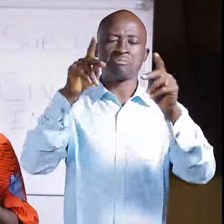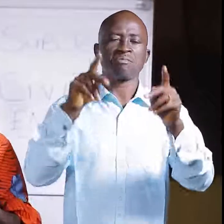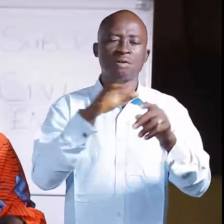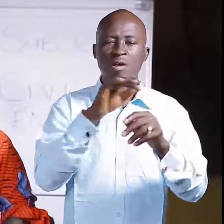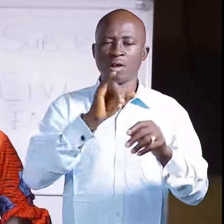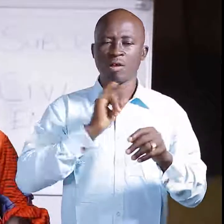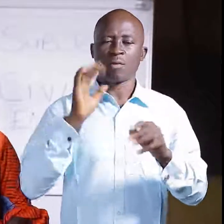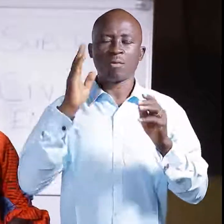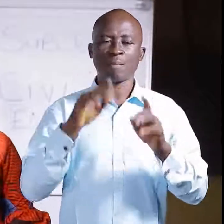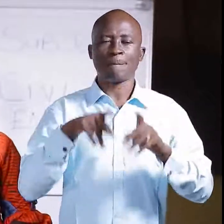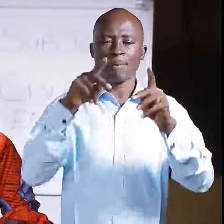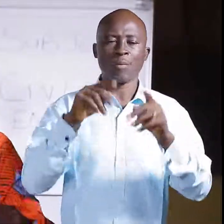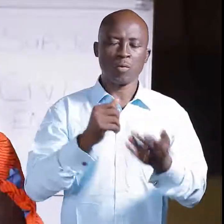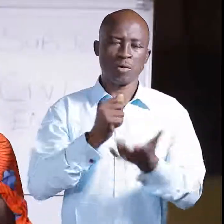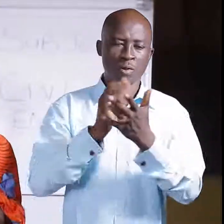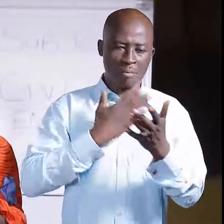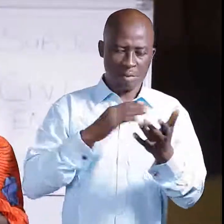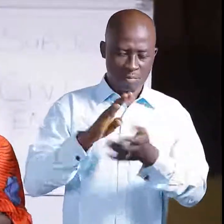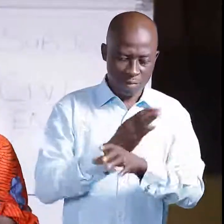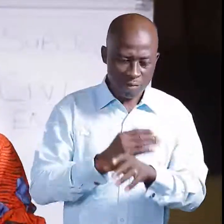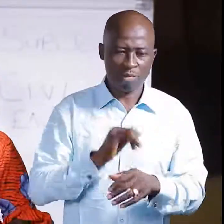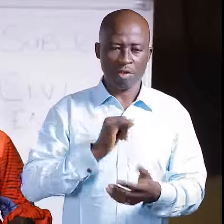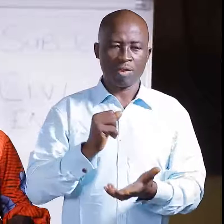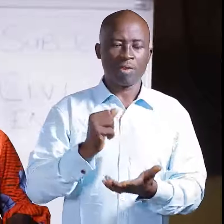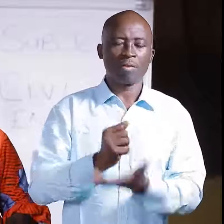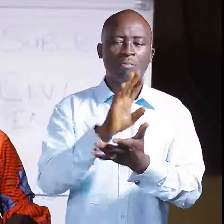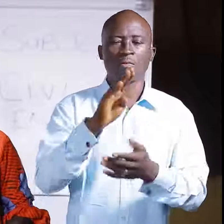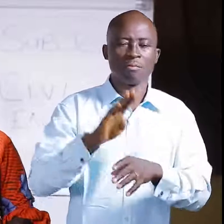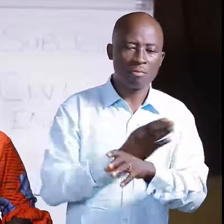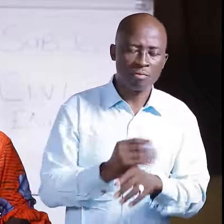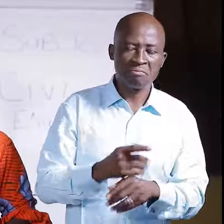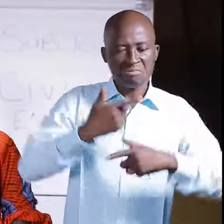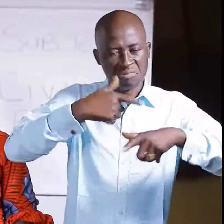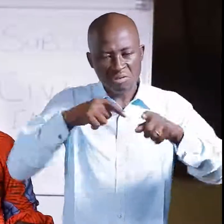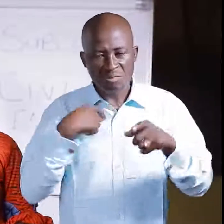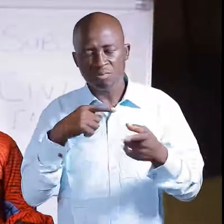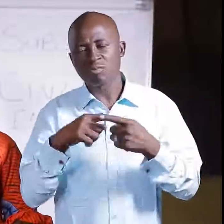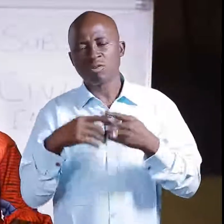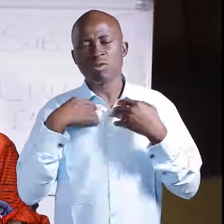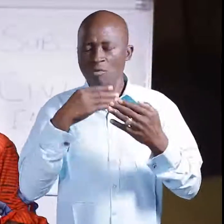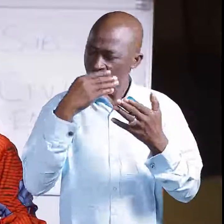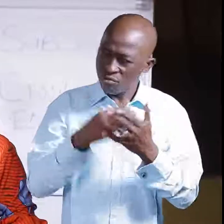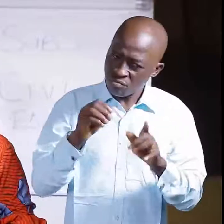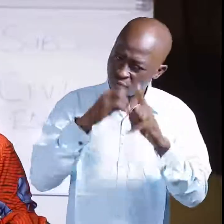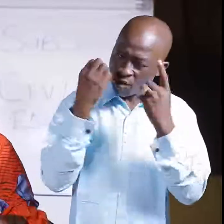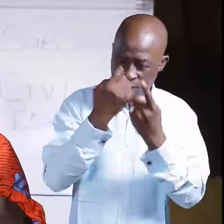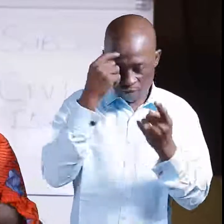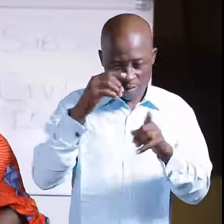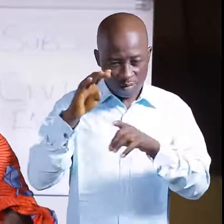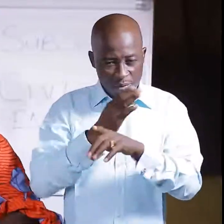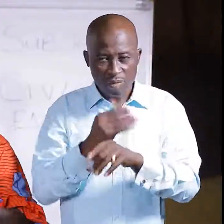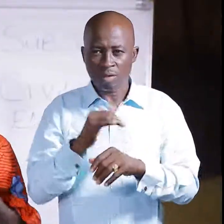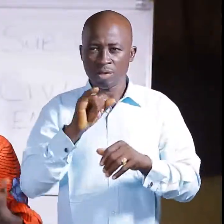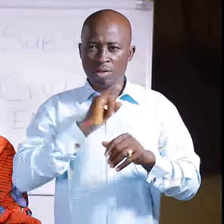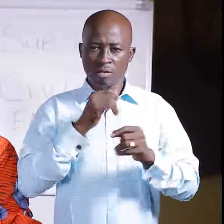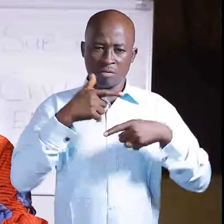will progress. You help my business, I help your business. You allow me to have a conducive environment for my business. I allow you